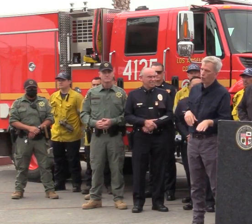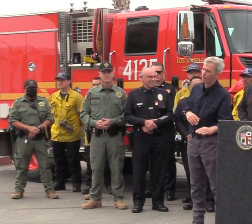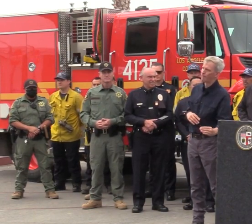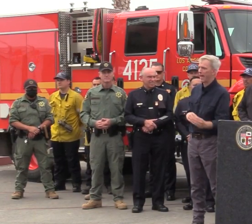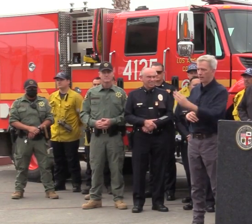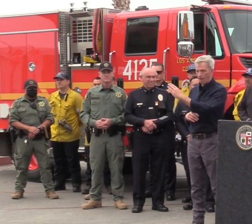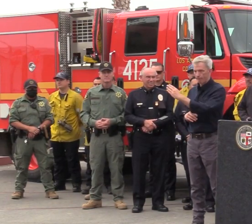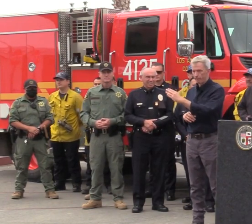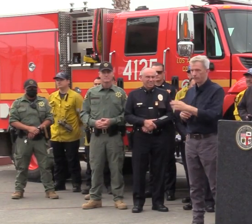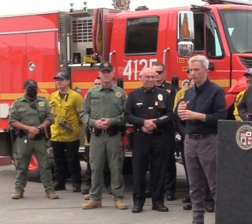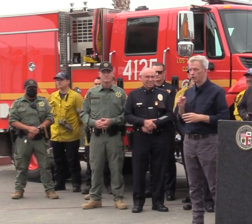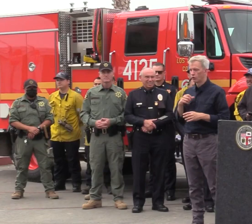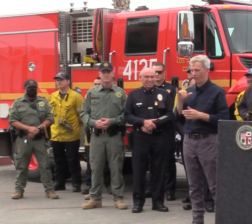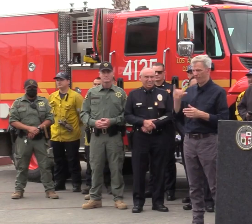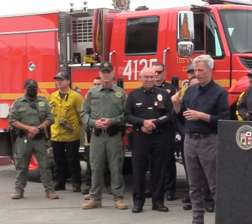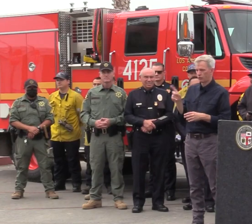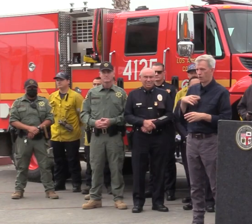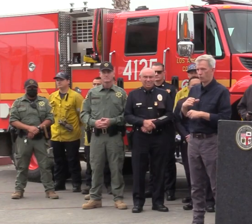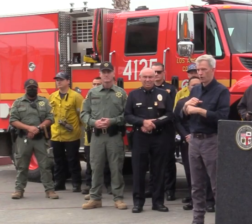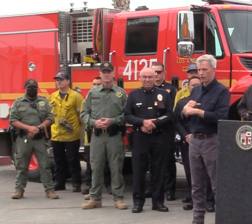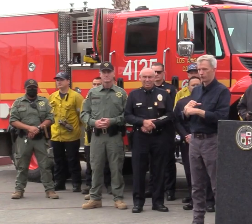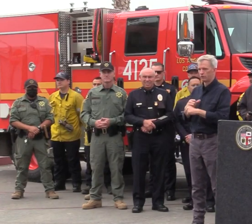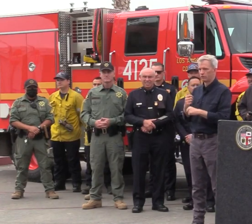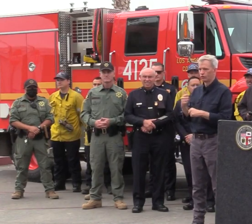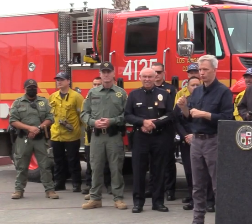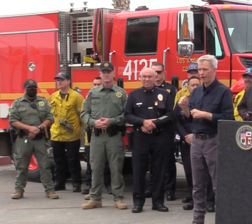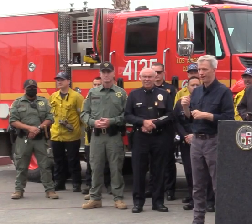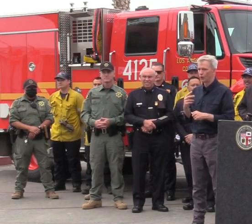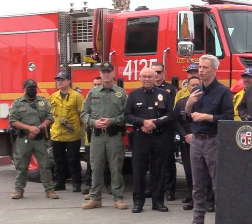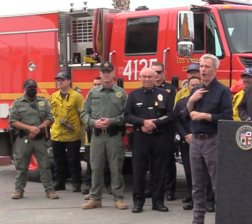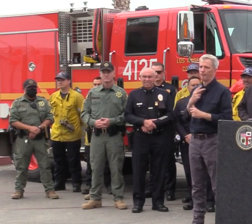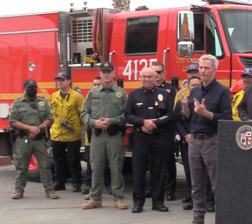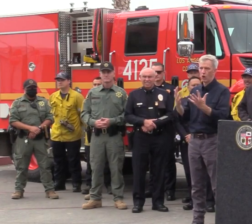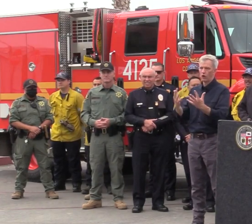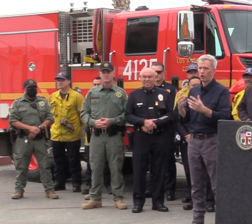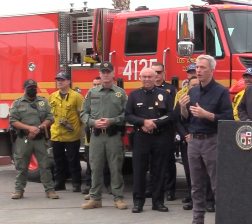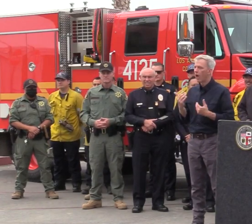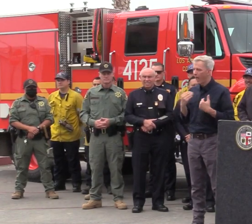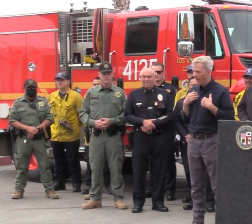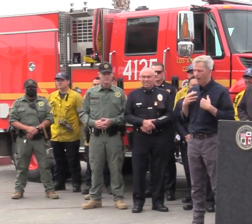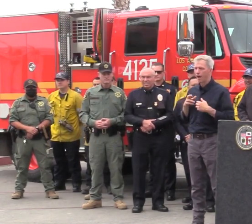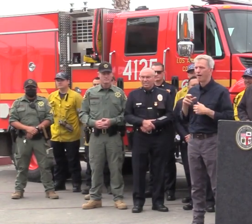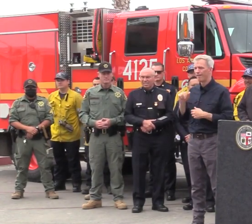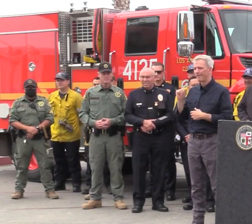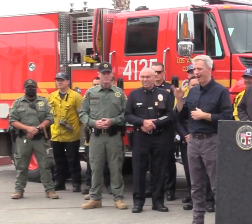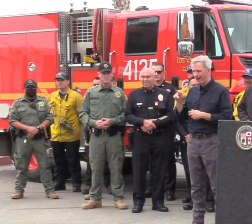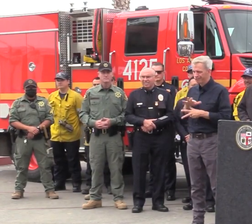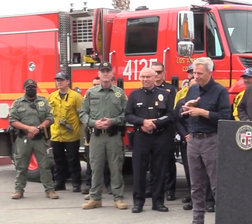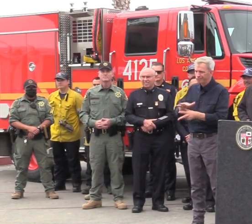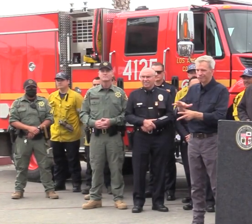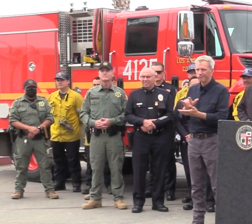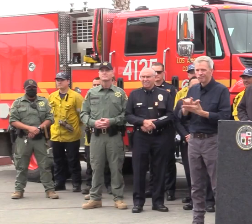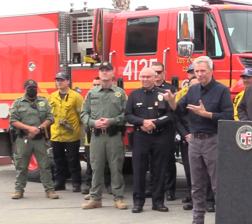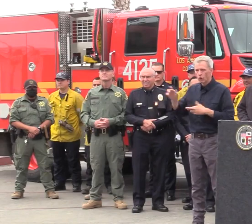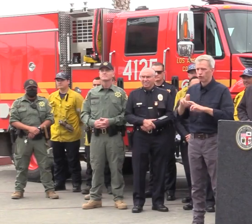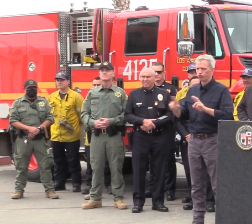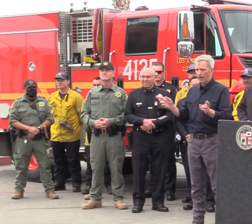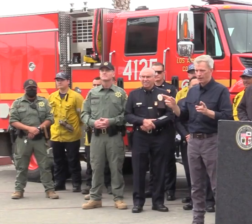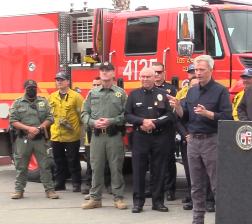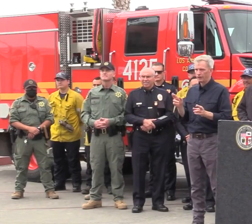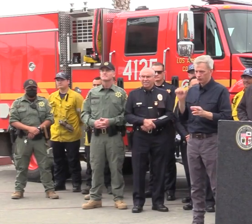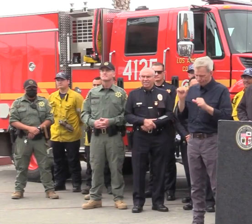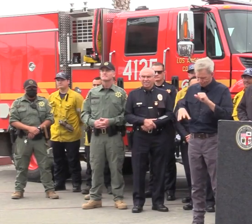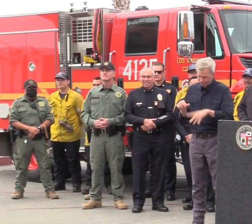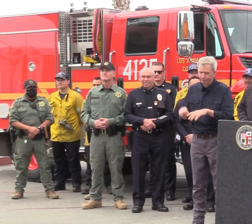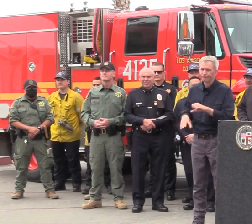do have air support at Santa Monica Airport ready to be able to drop and to hold those lines as well. And we